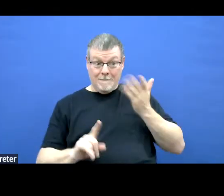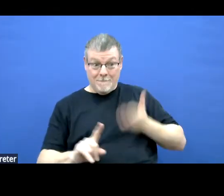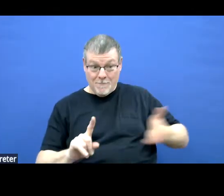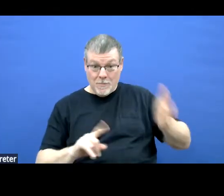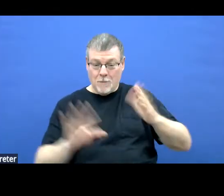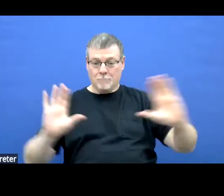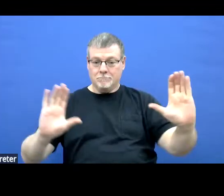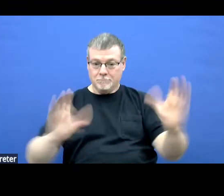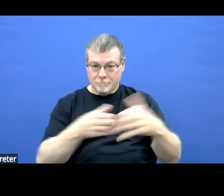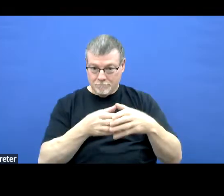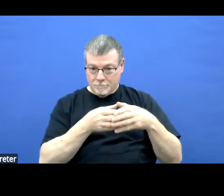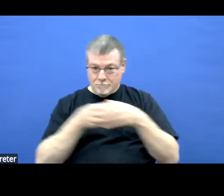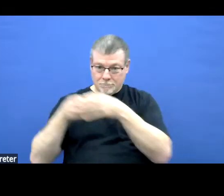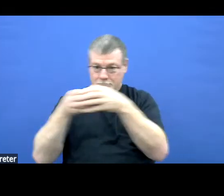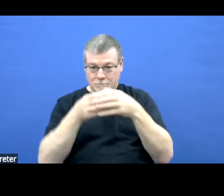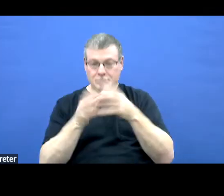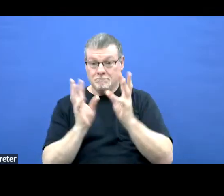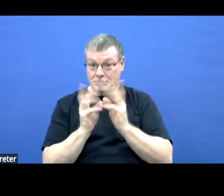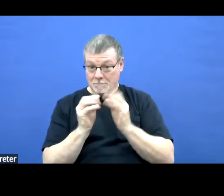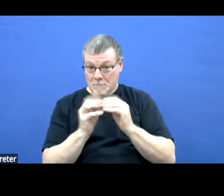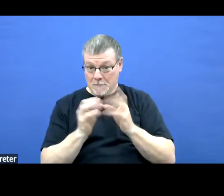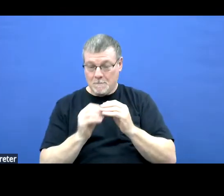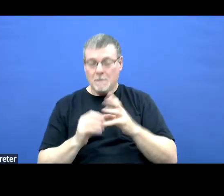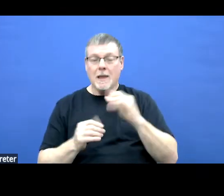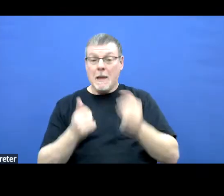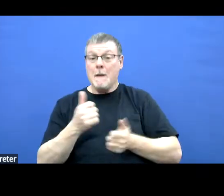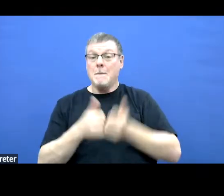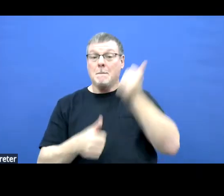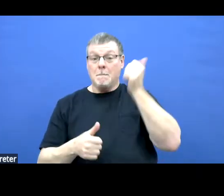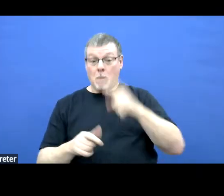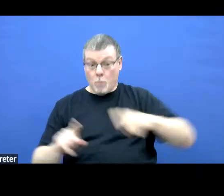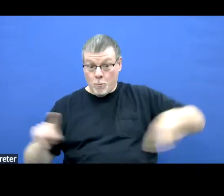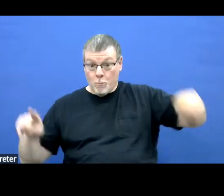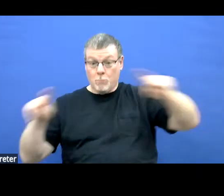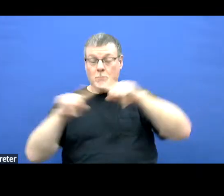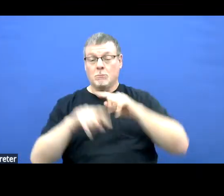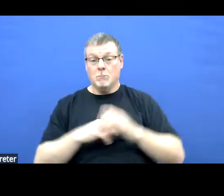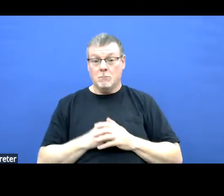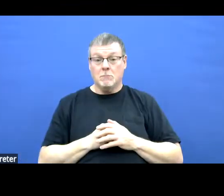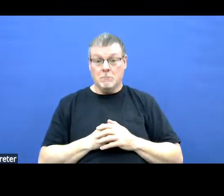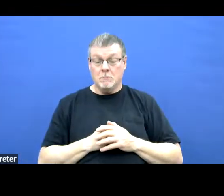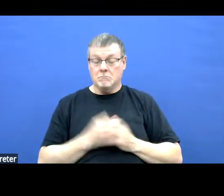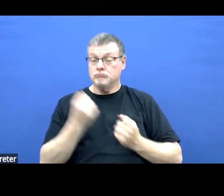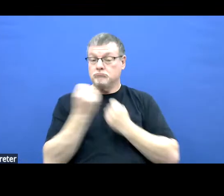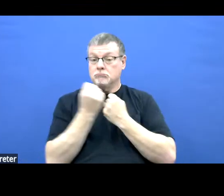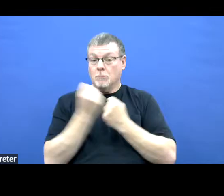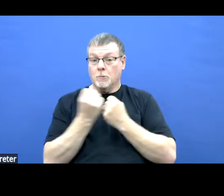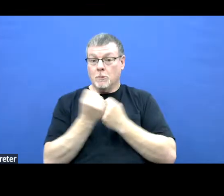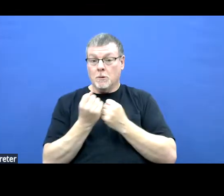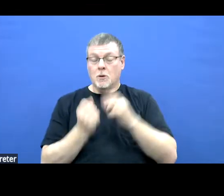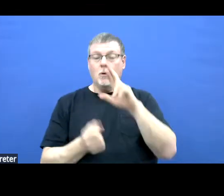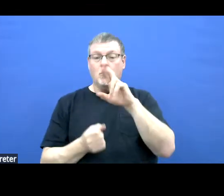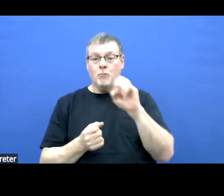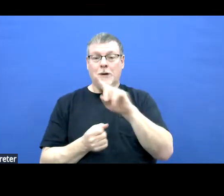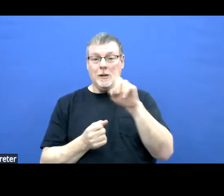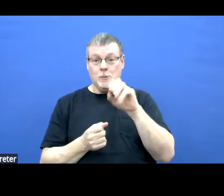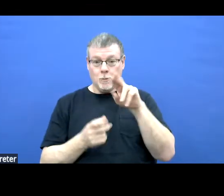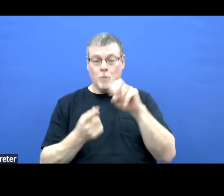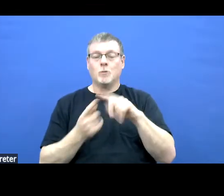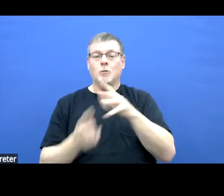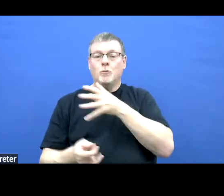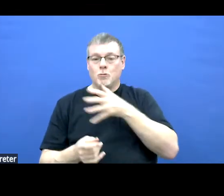got together, and the majority of them were in favor of rezoning to rural